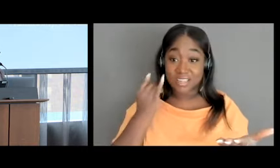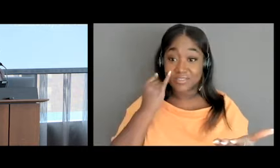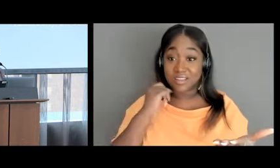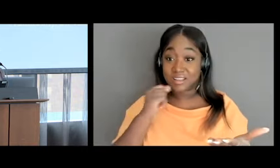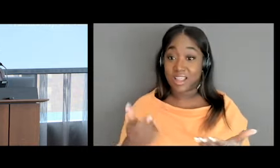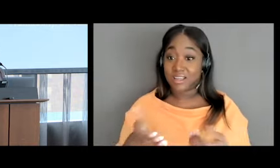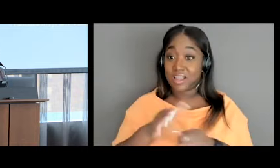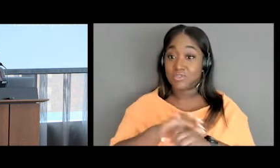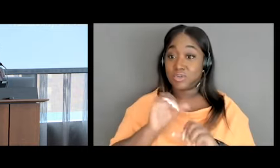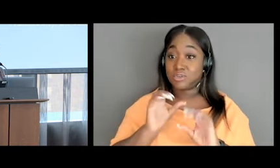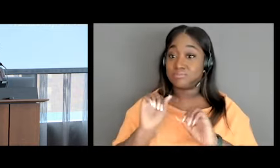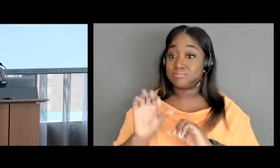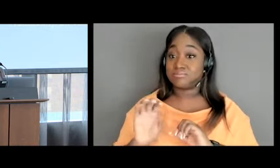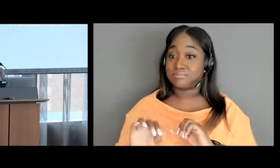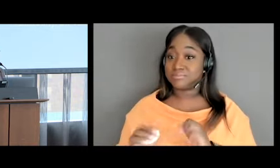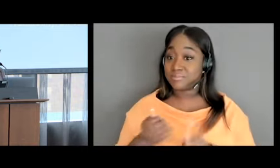No.